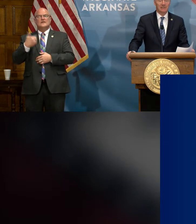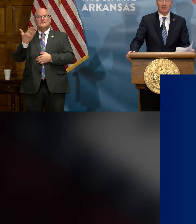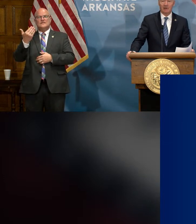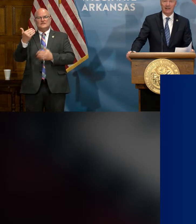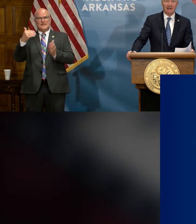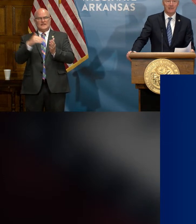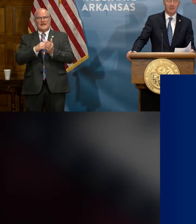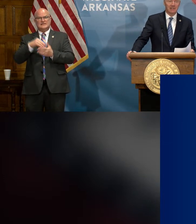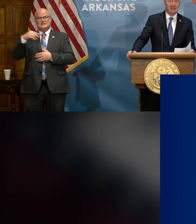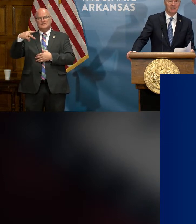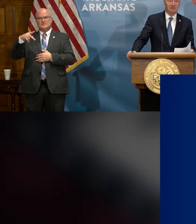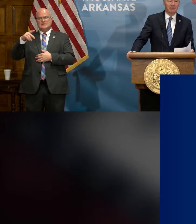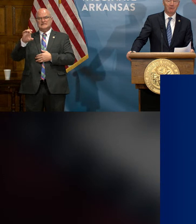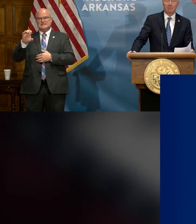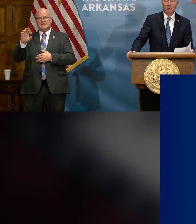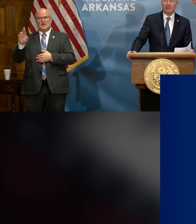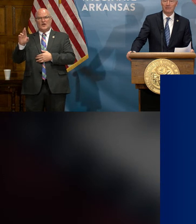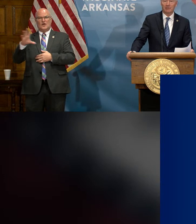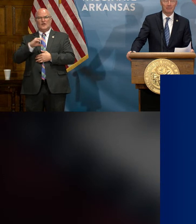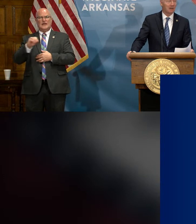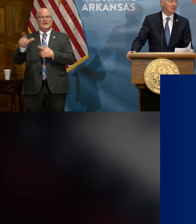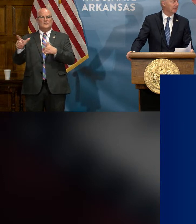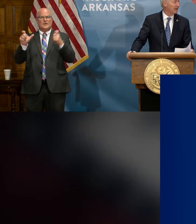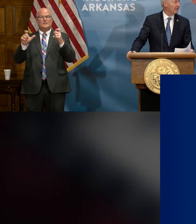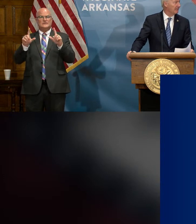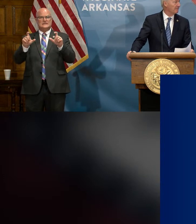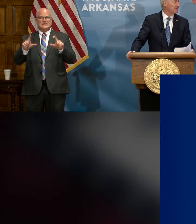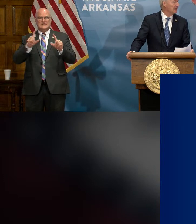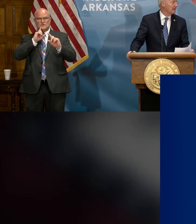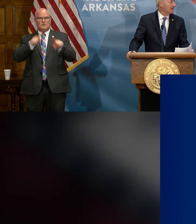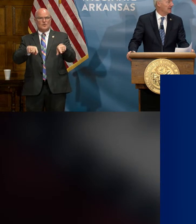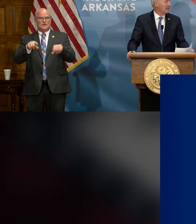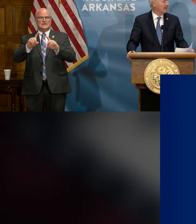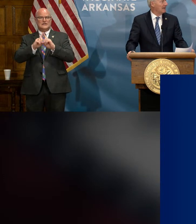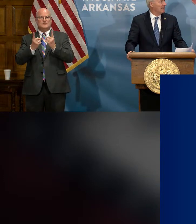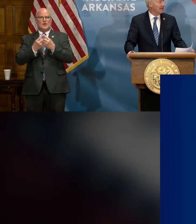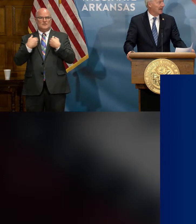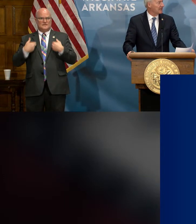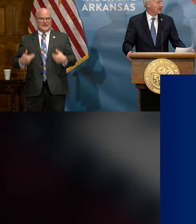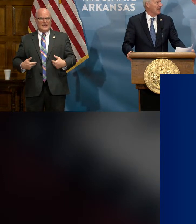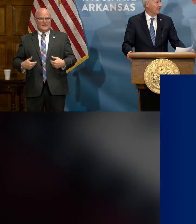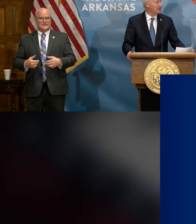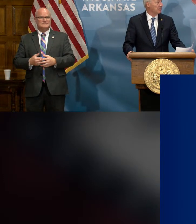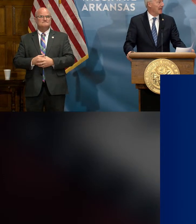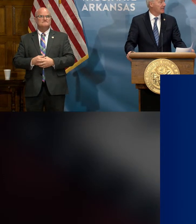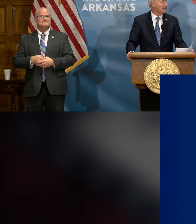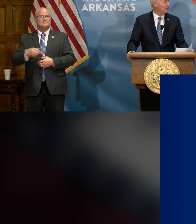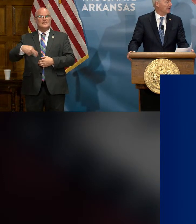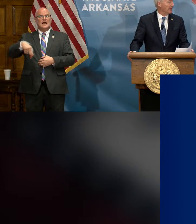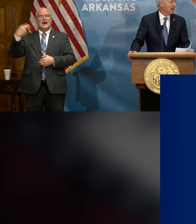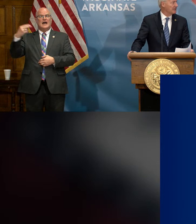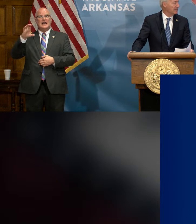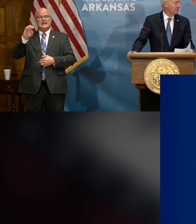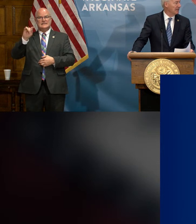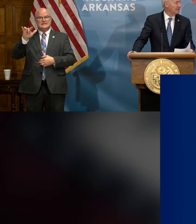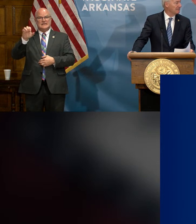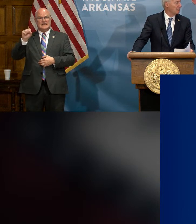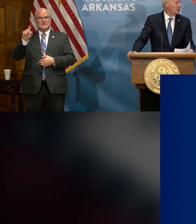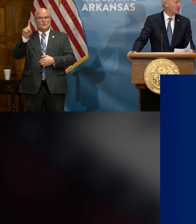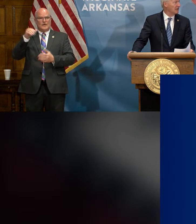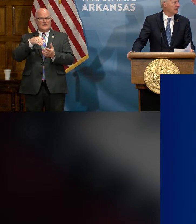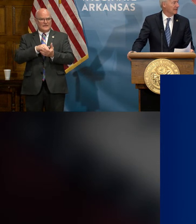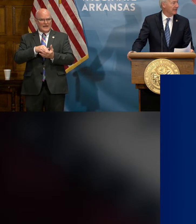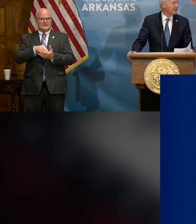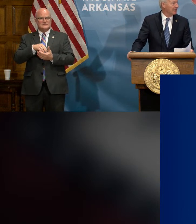15,000 PCR and antigen tests that have been reported to the Department of Health. Highest counties, Pulaski 1,000,